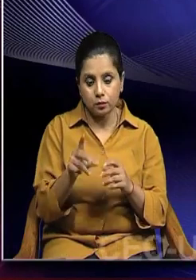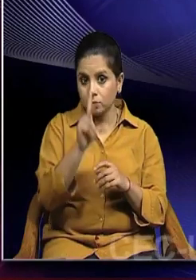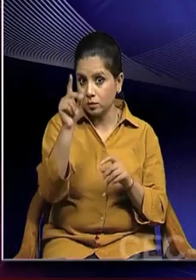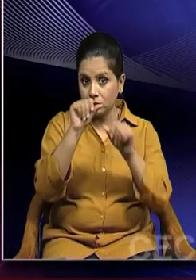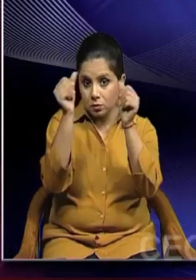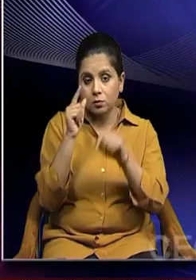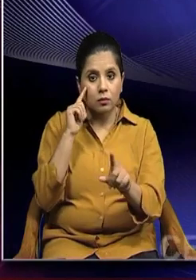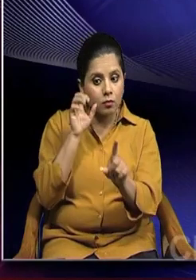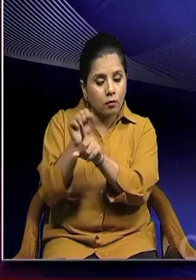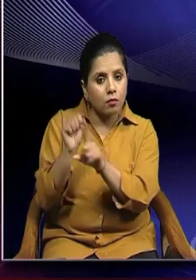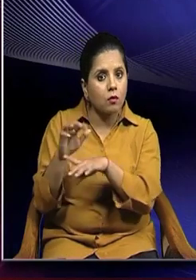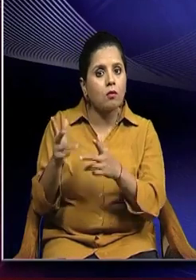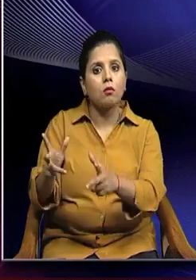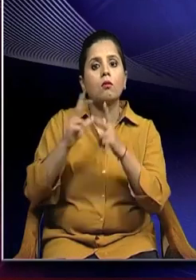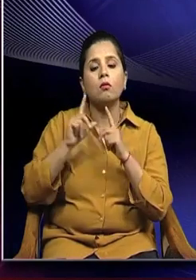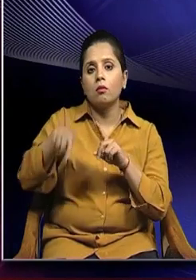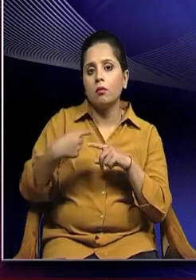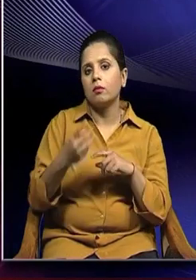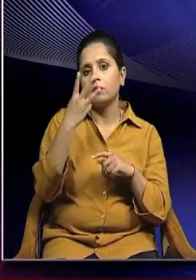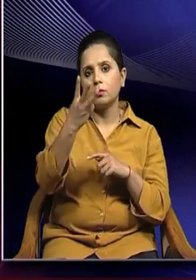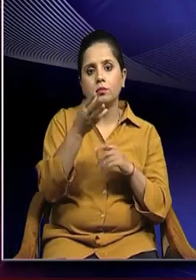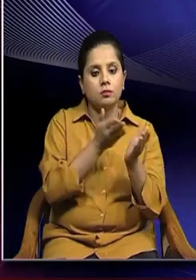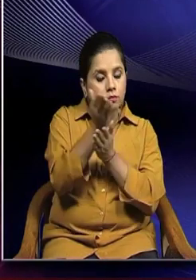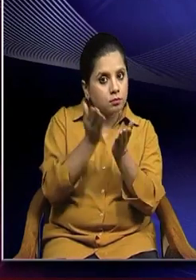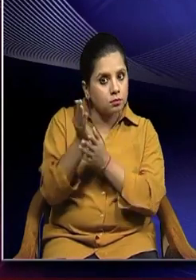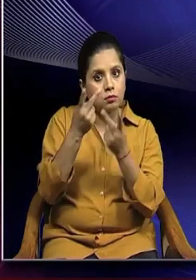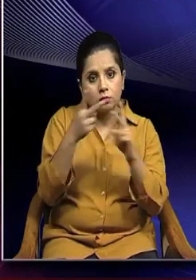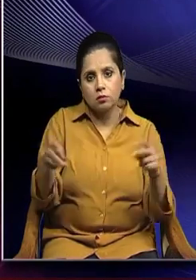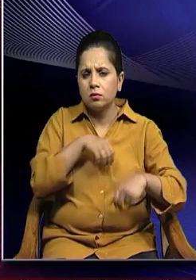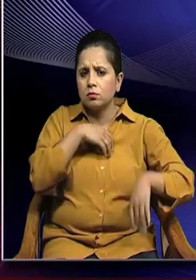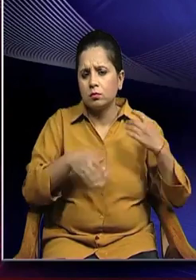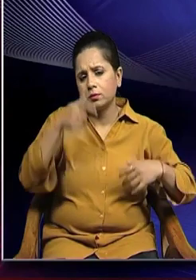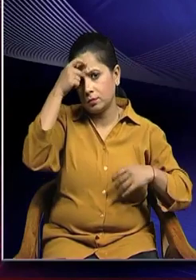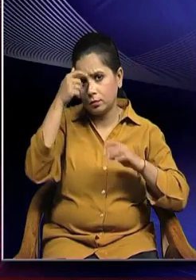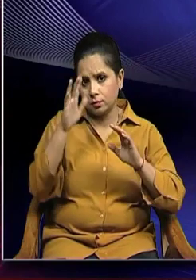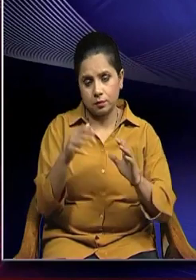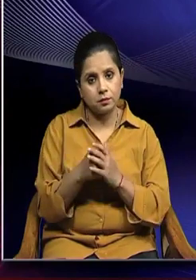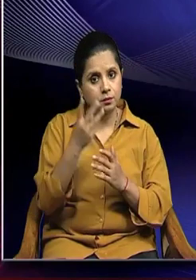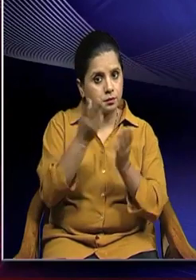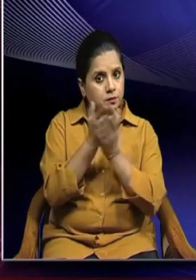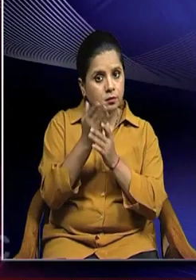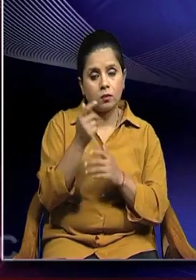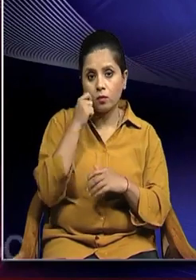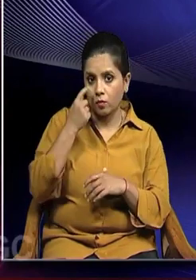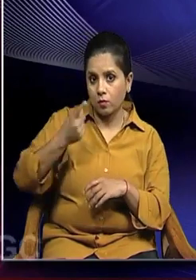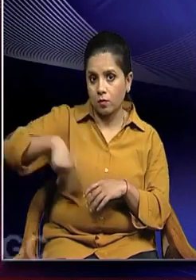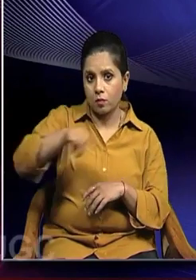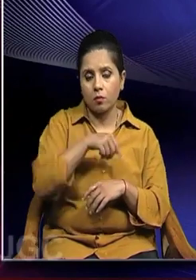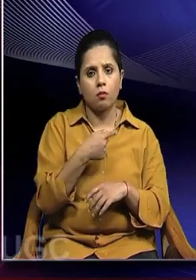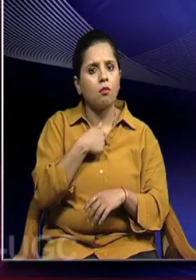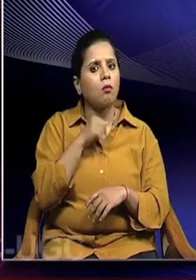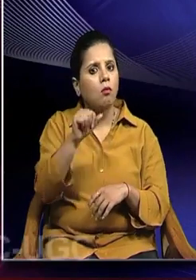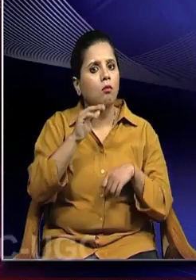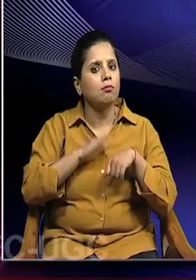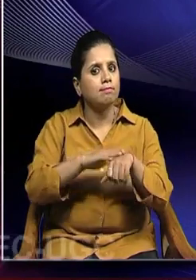which tells us about the three different types of struggles which a human being goes through,